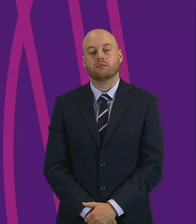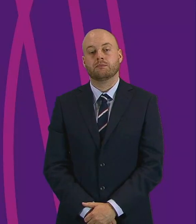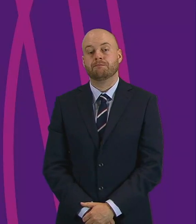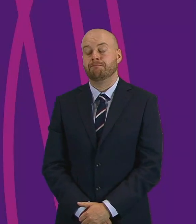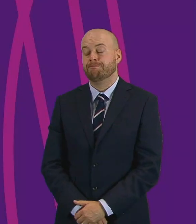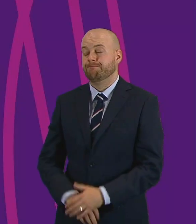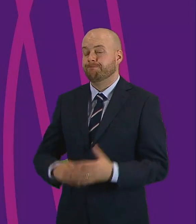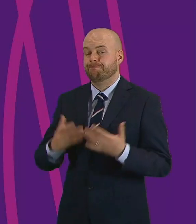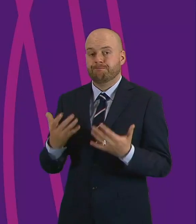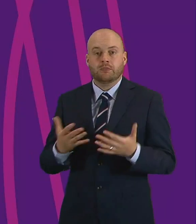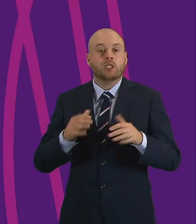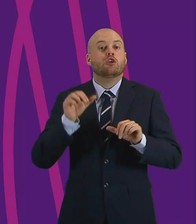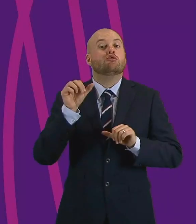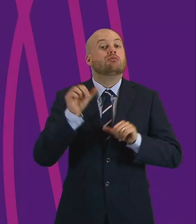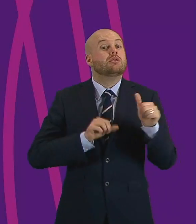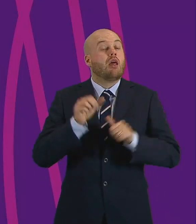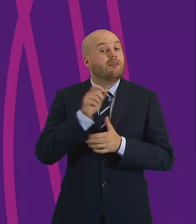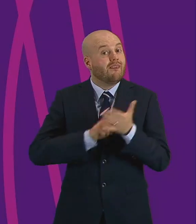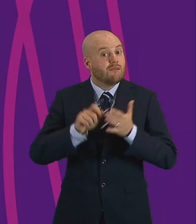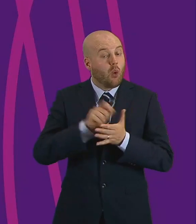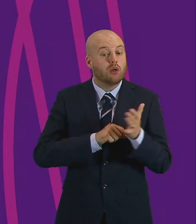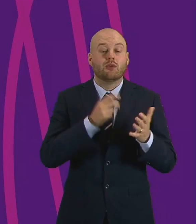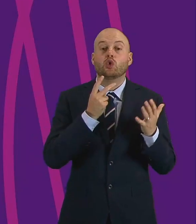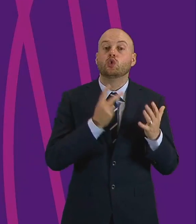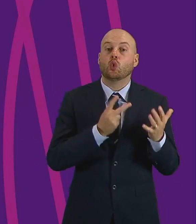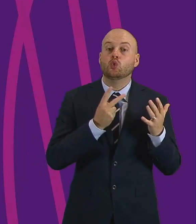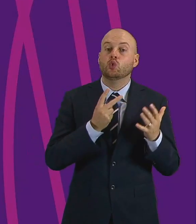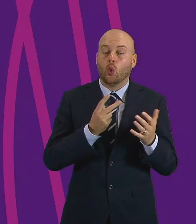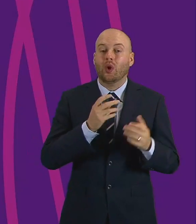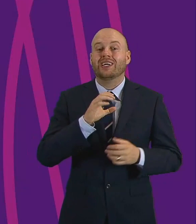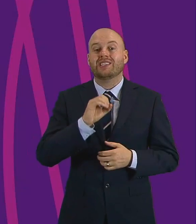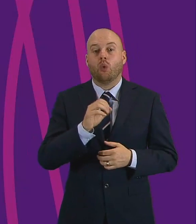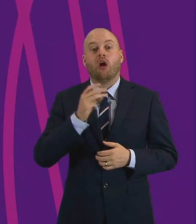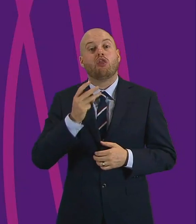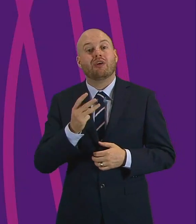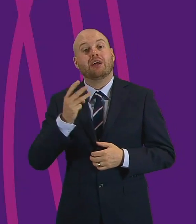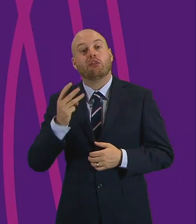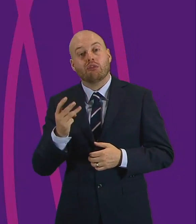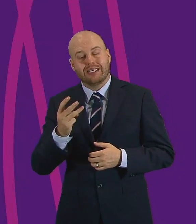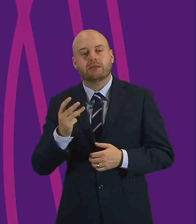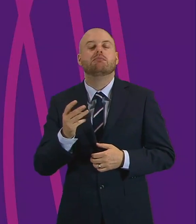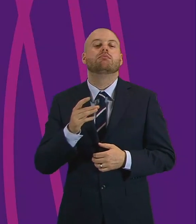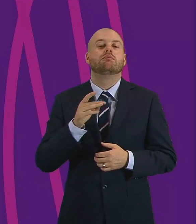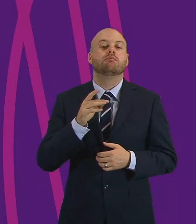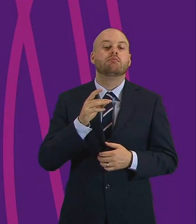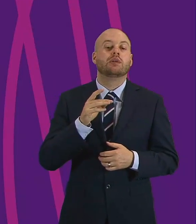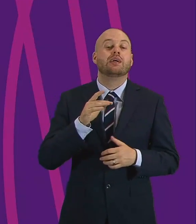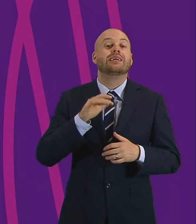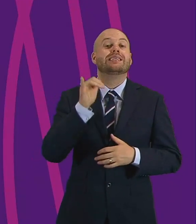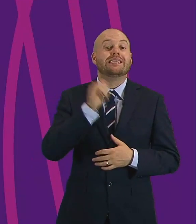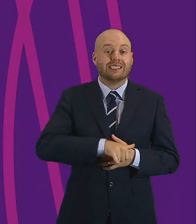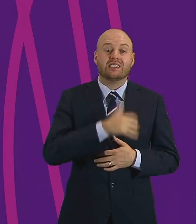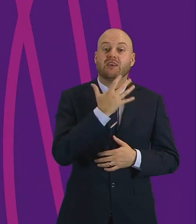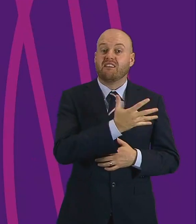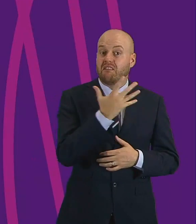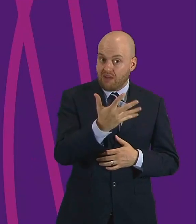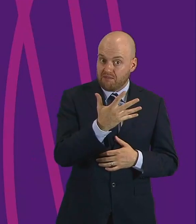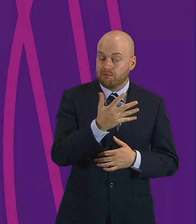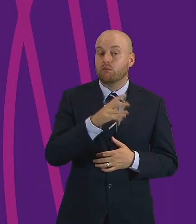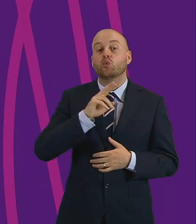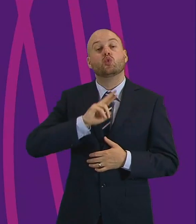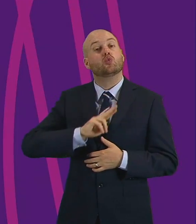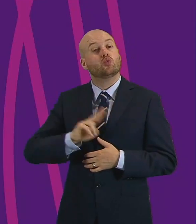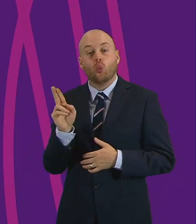The result of the vote on motion 22033 in the name of Kate Forbes as amended is yes 55,